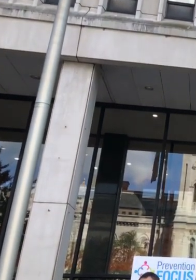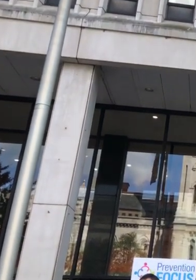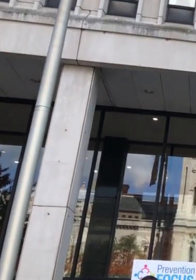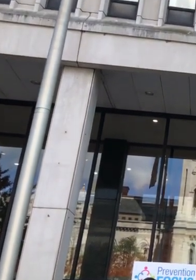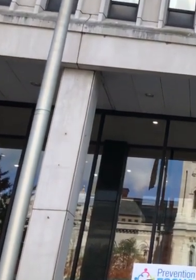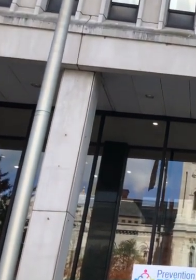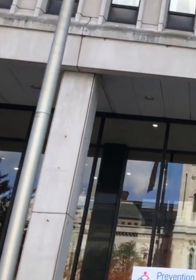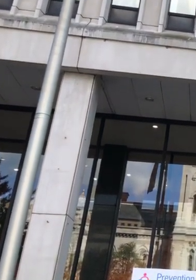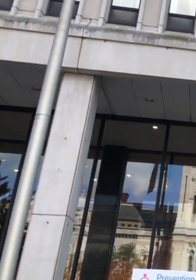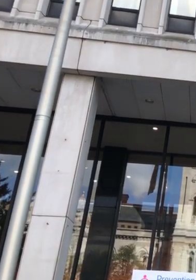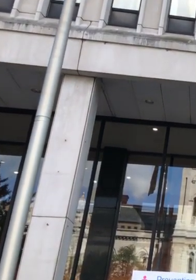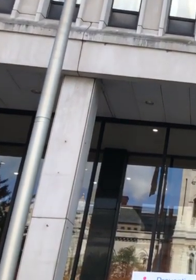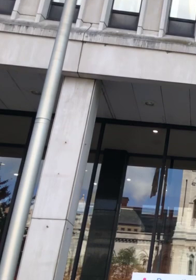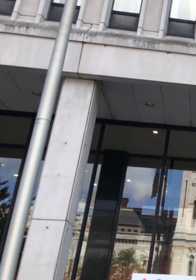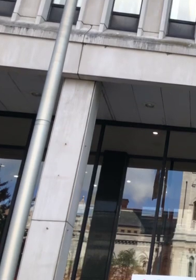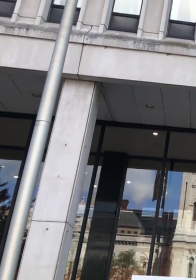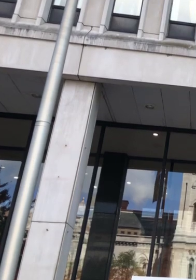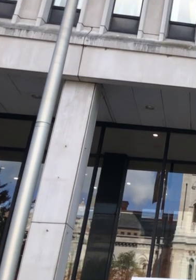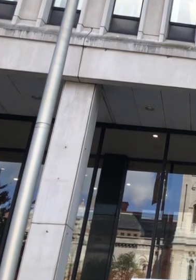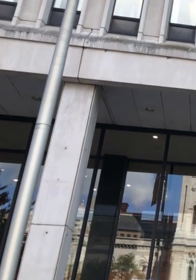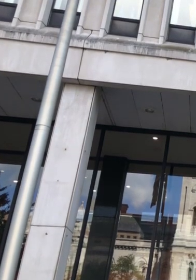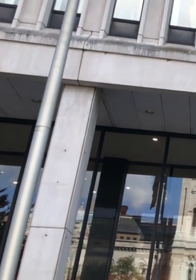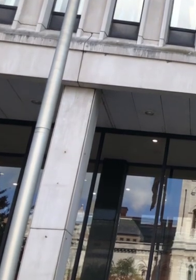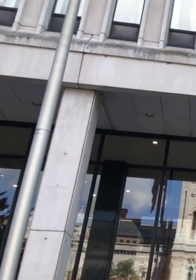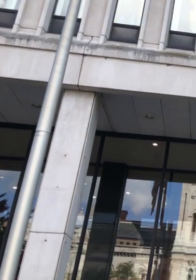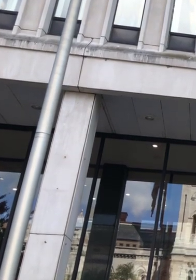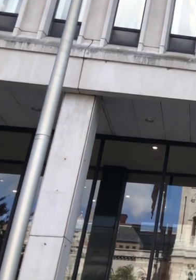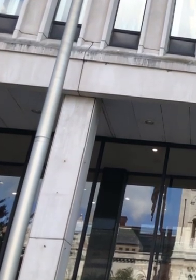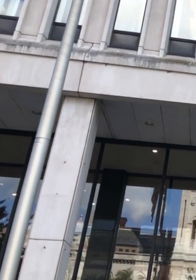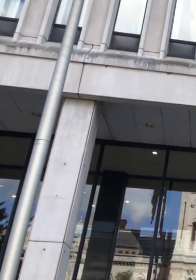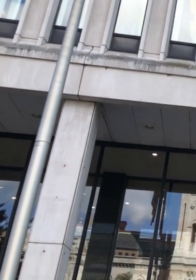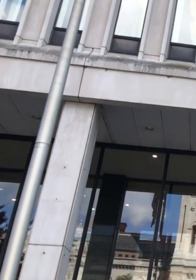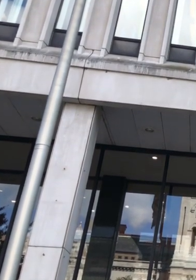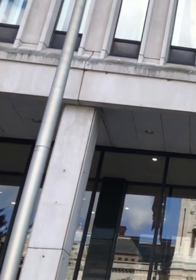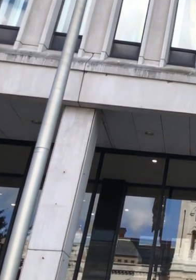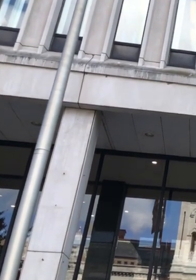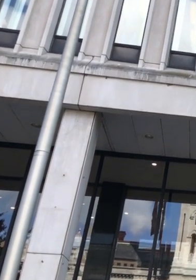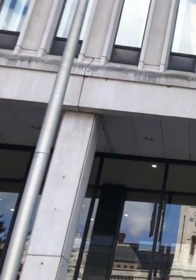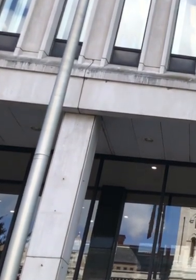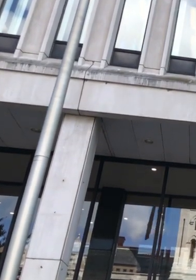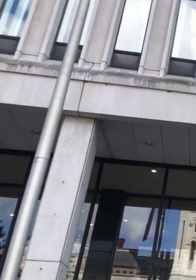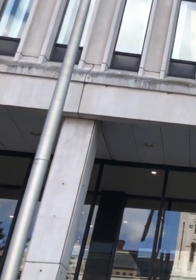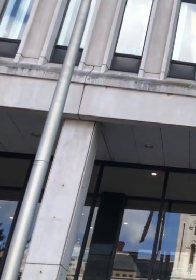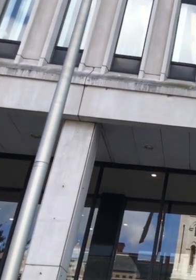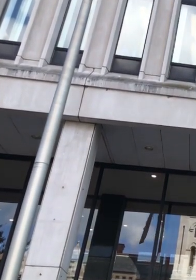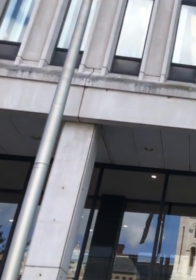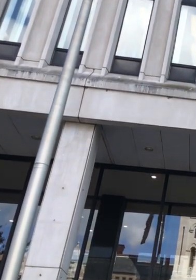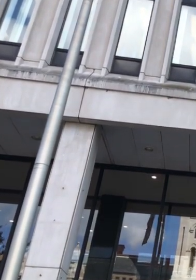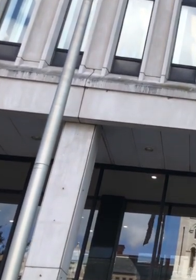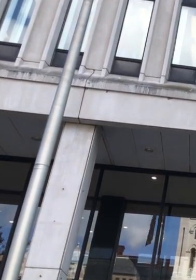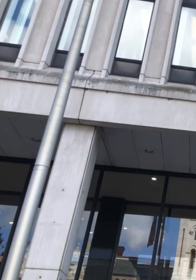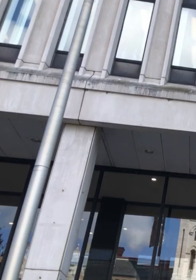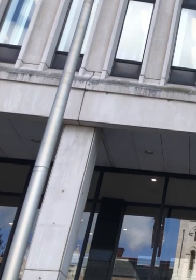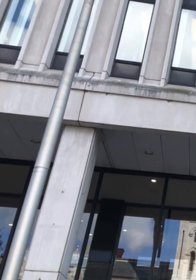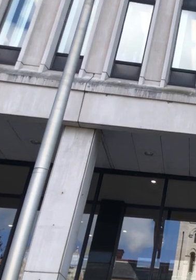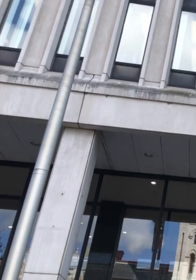You raise me up so I can stand on